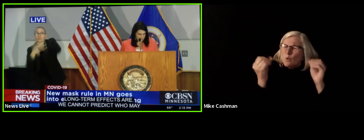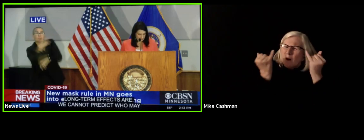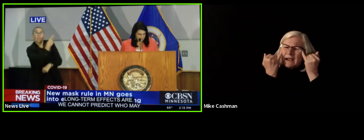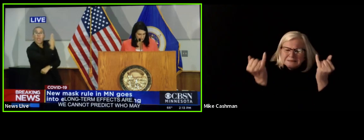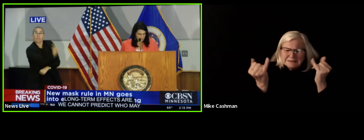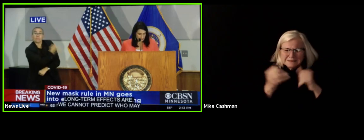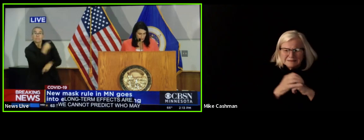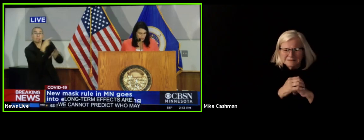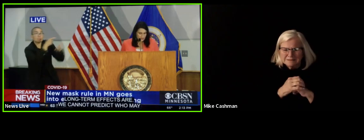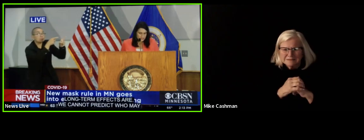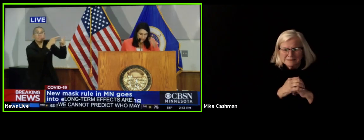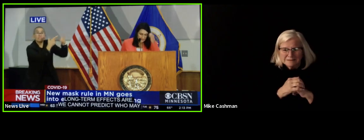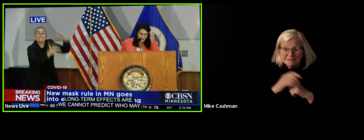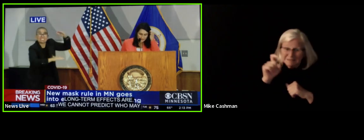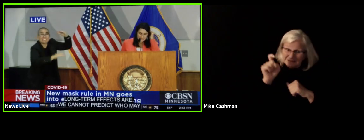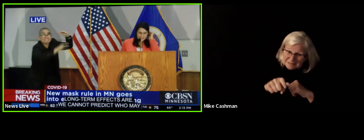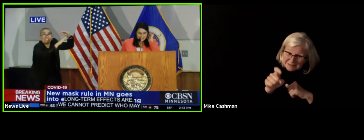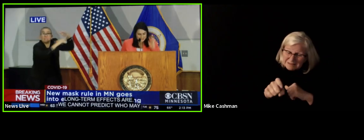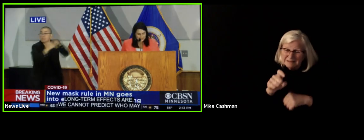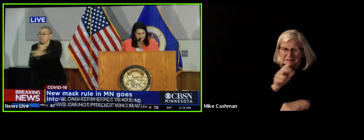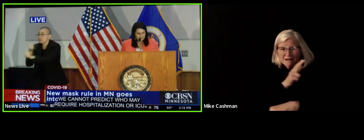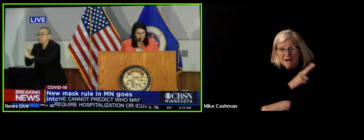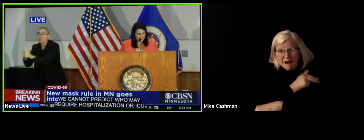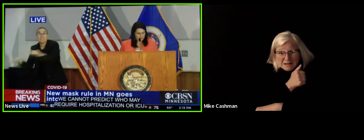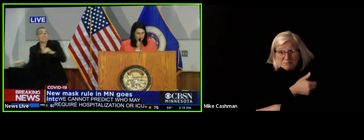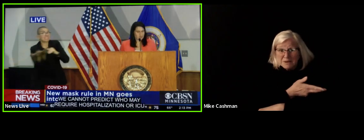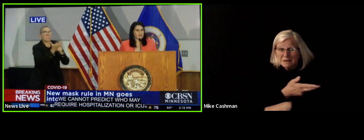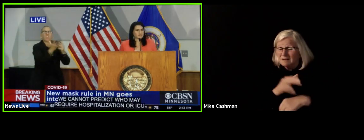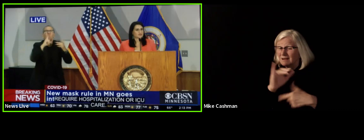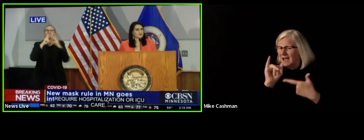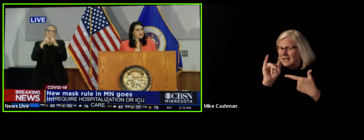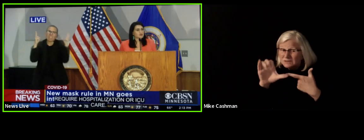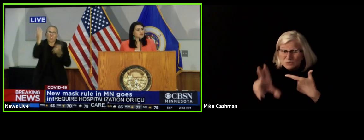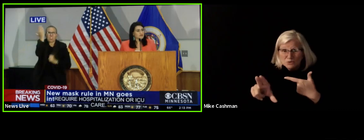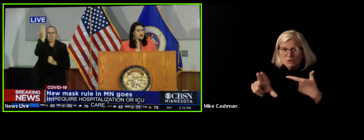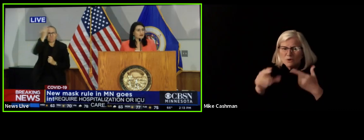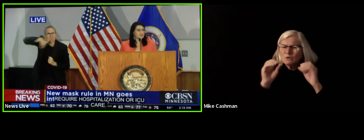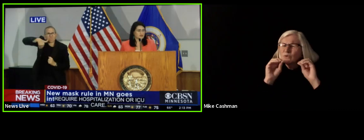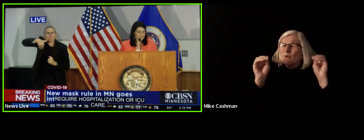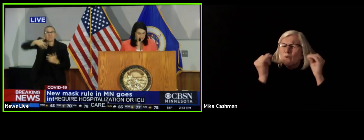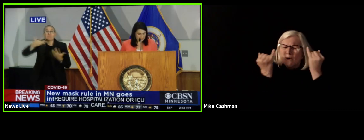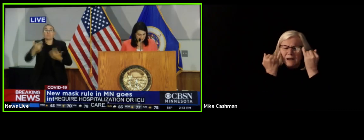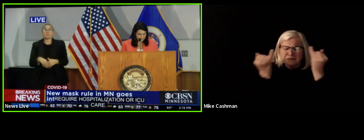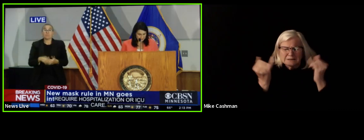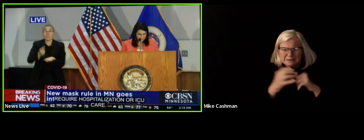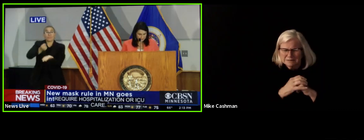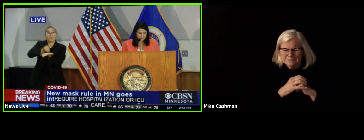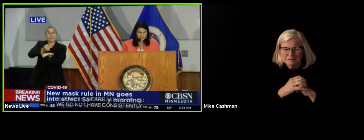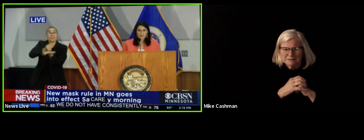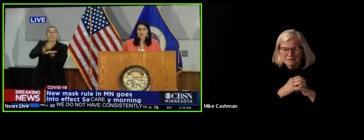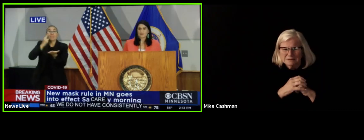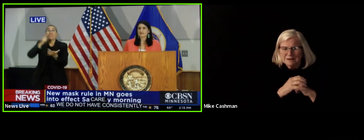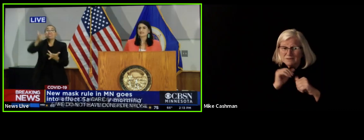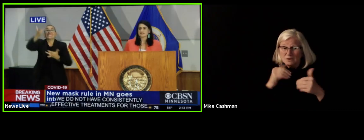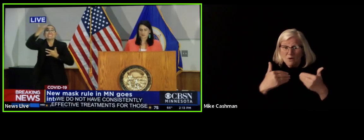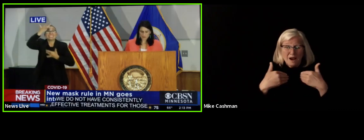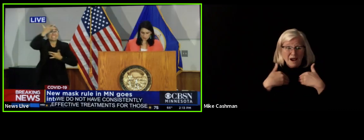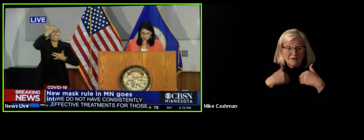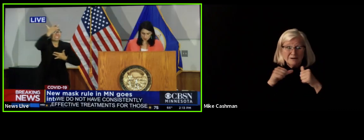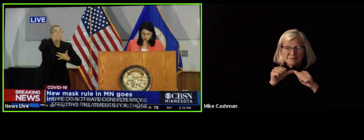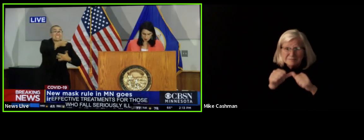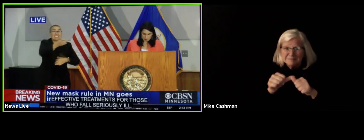care. We do not have consistently effective treatments for those who fall seriously ill. The best thing